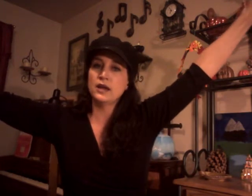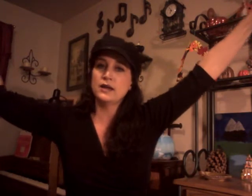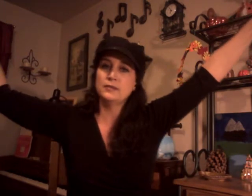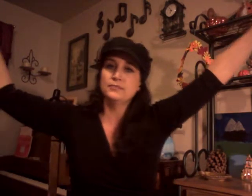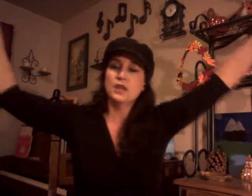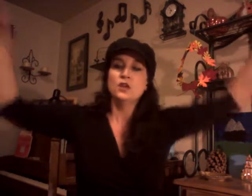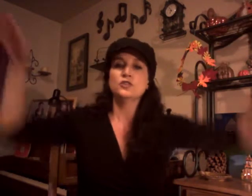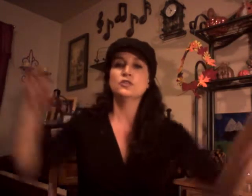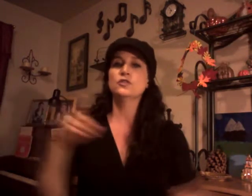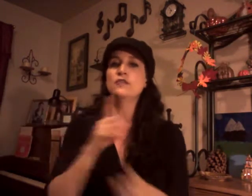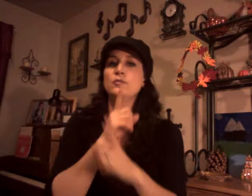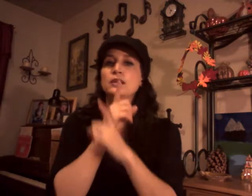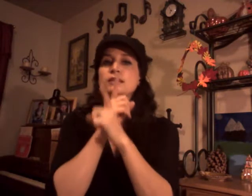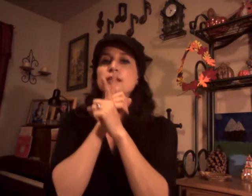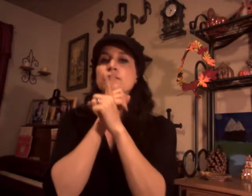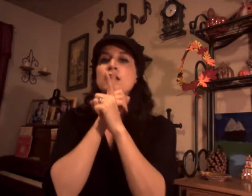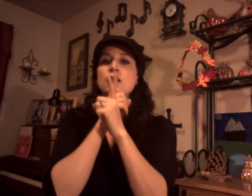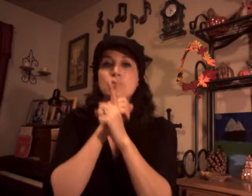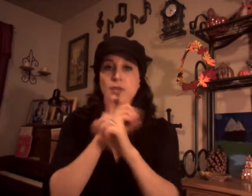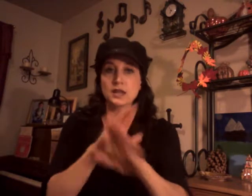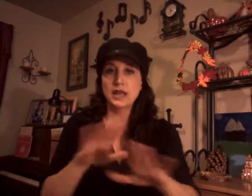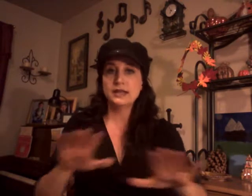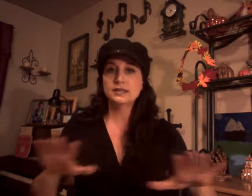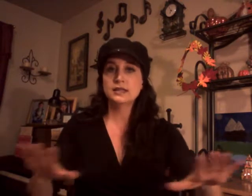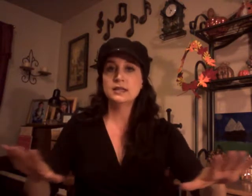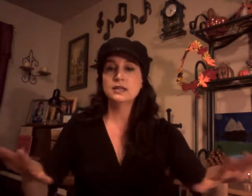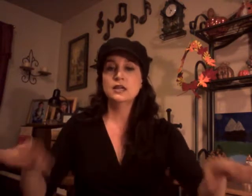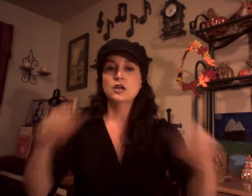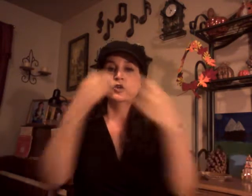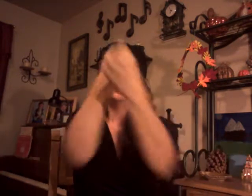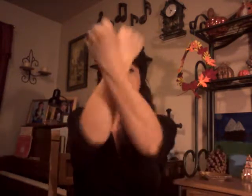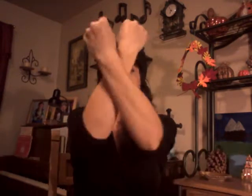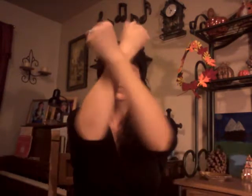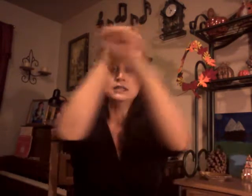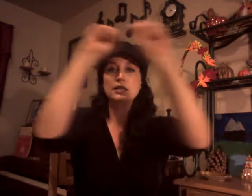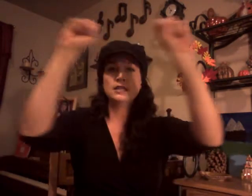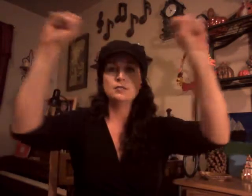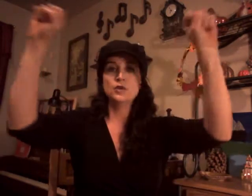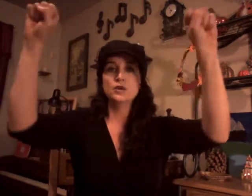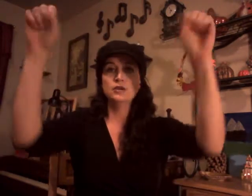okay? So let's do that from Blessed. Blessed Redeemer,